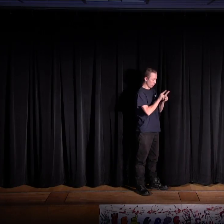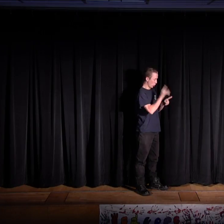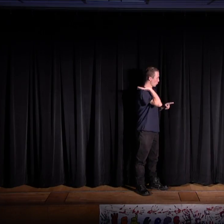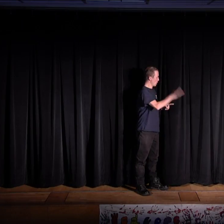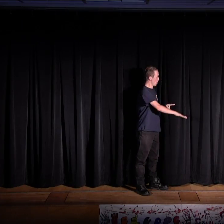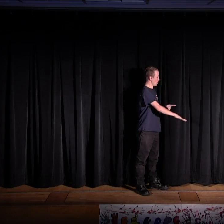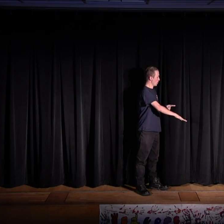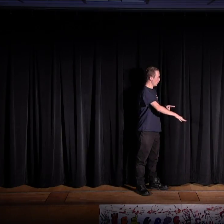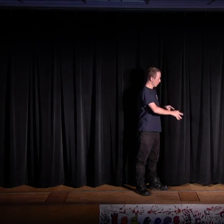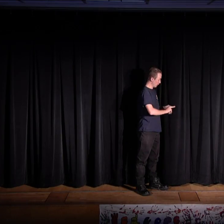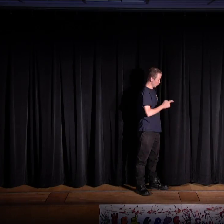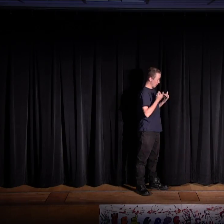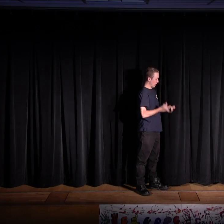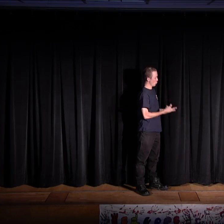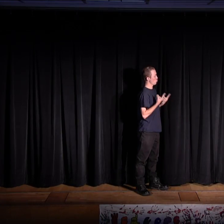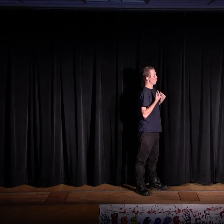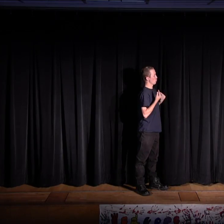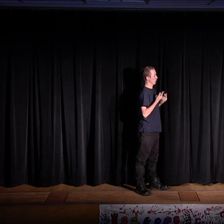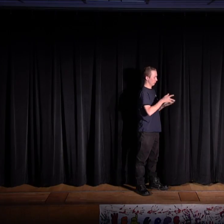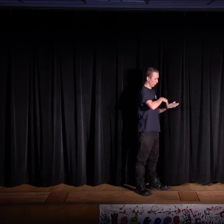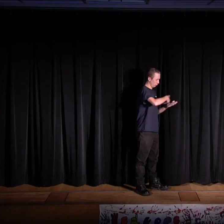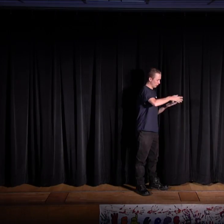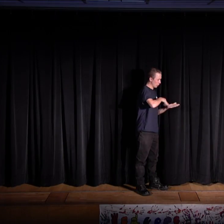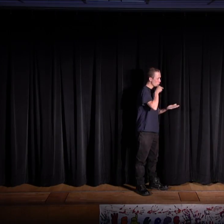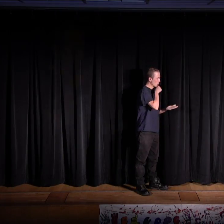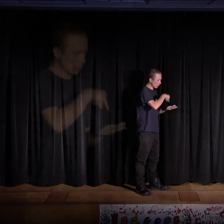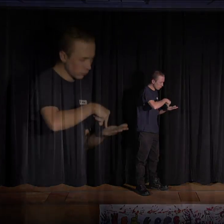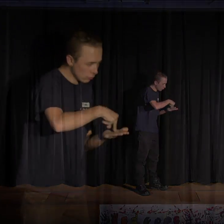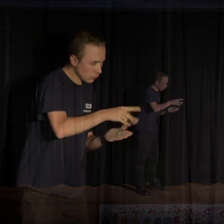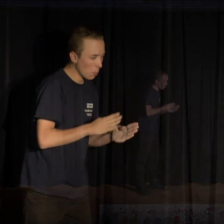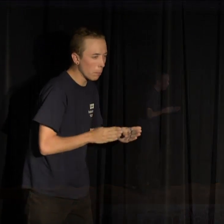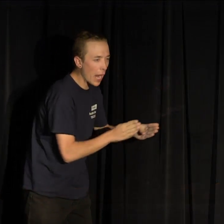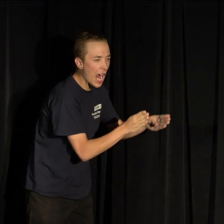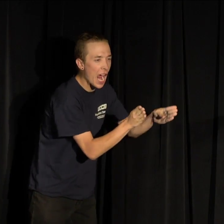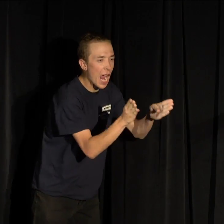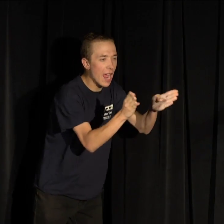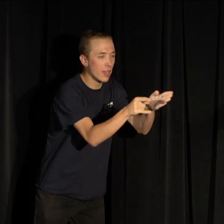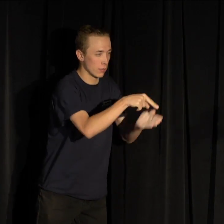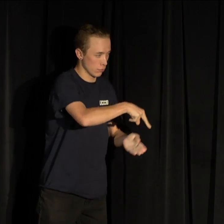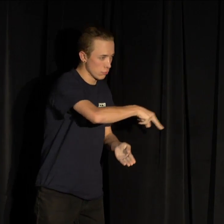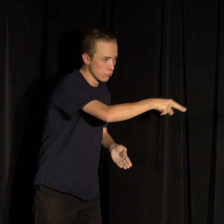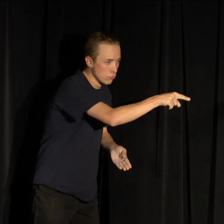Okay, the interpreter will be with you from now on. You need to go ahead and paint a pathway.